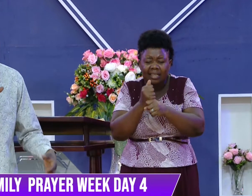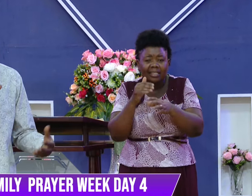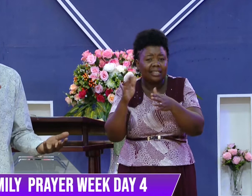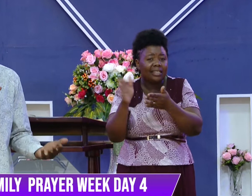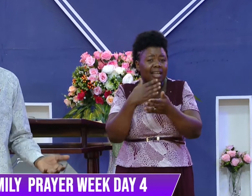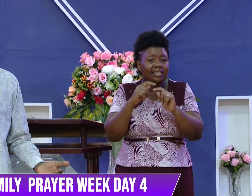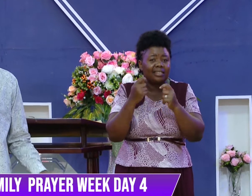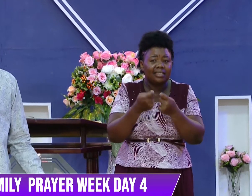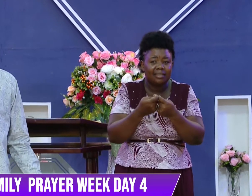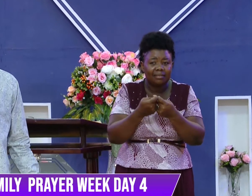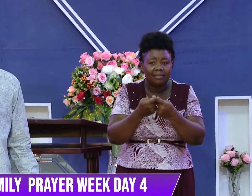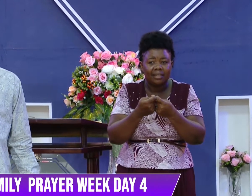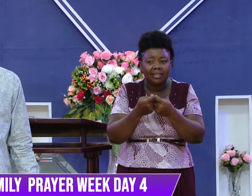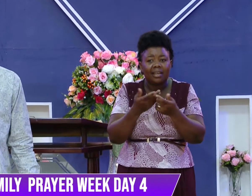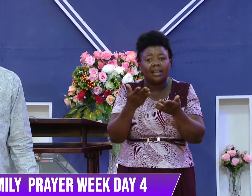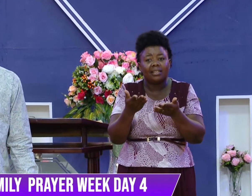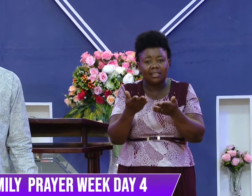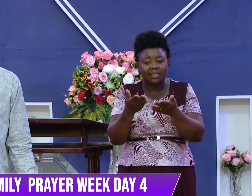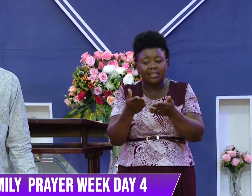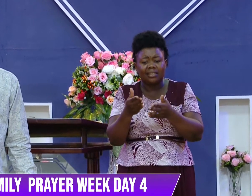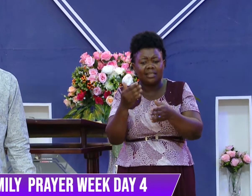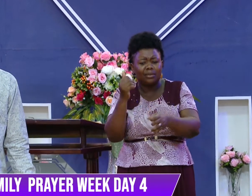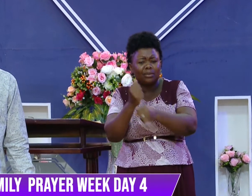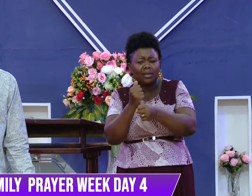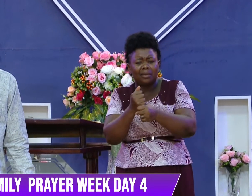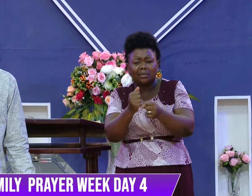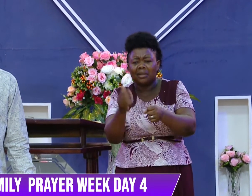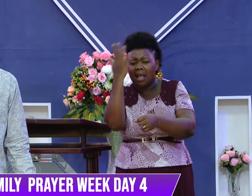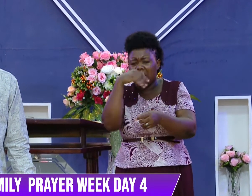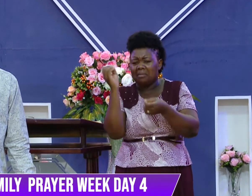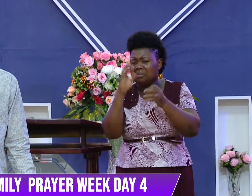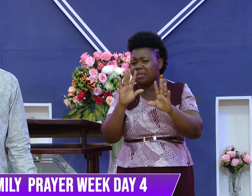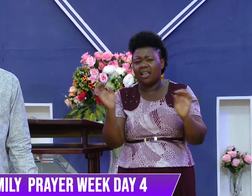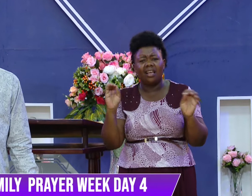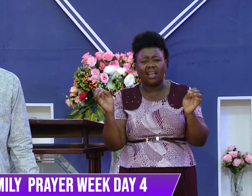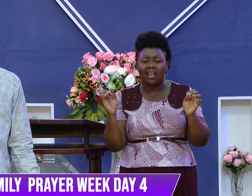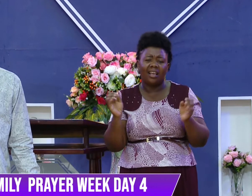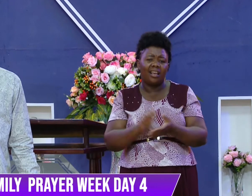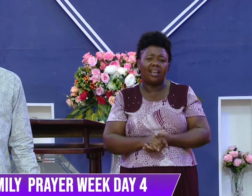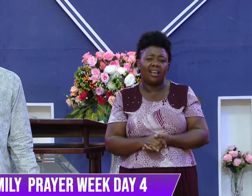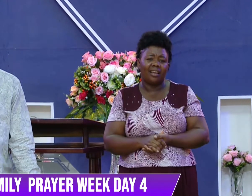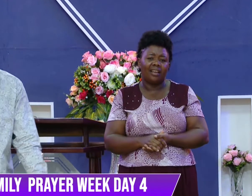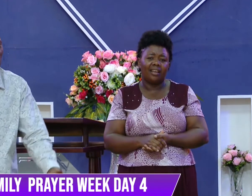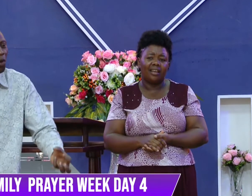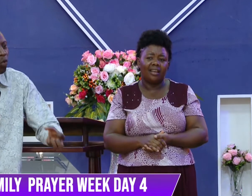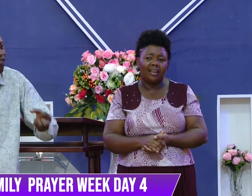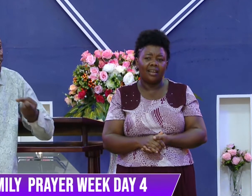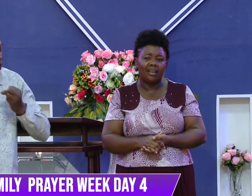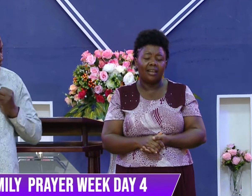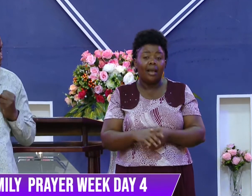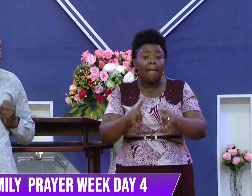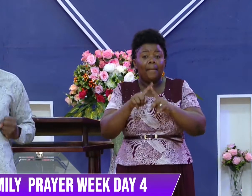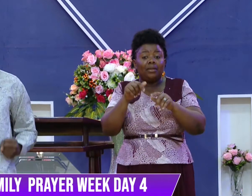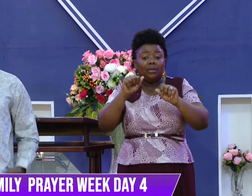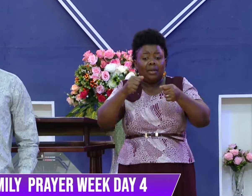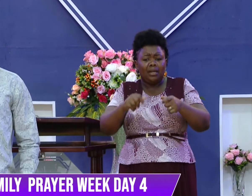But they are taken by sisters in the choir, and things that really take them are not great things.